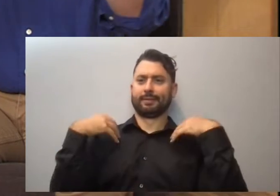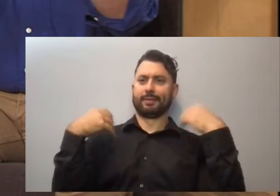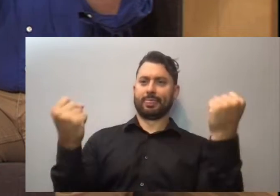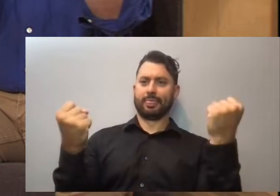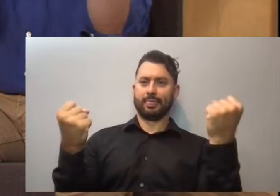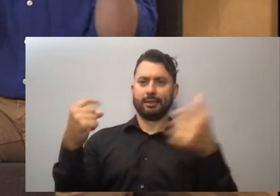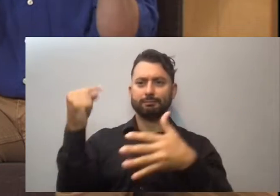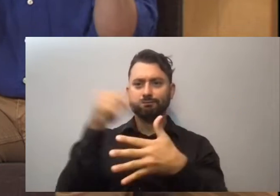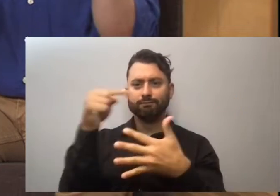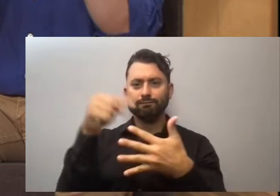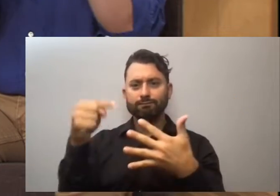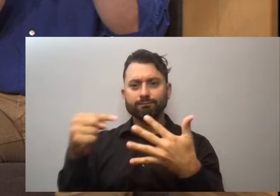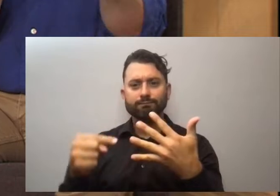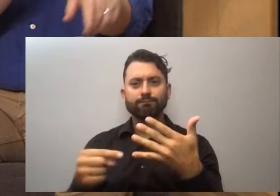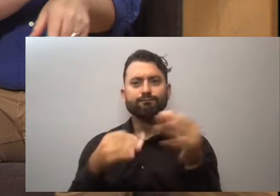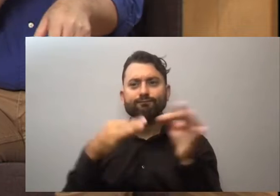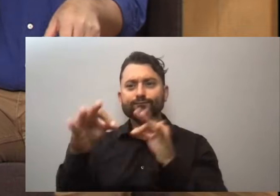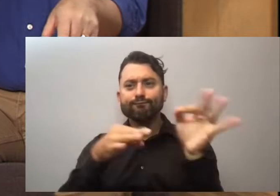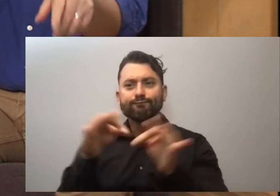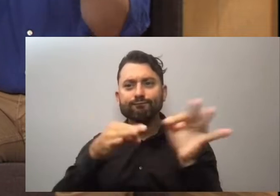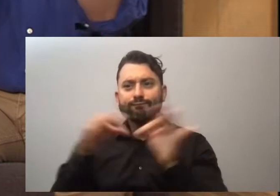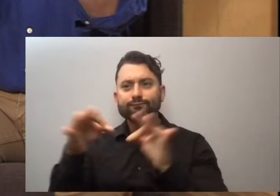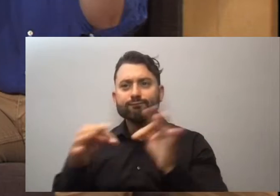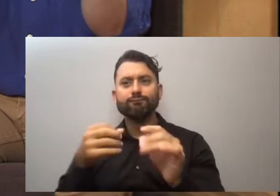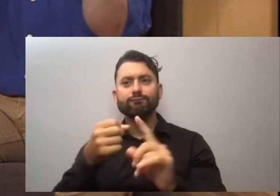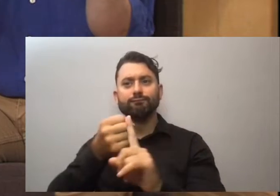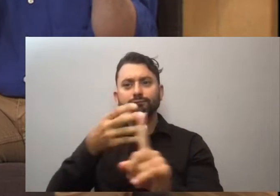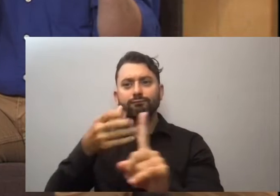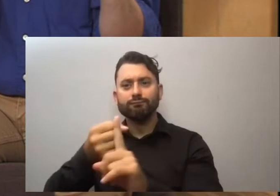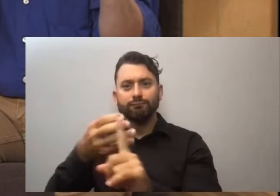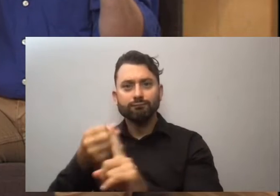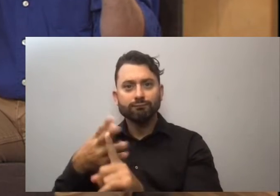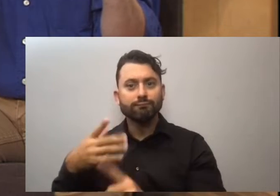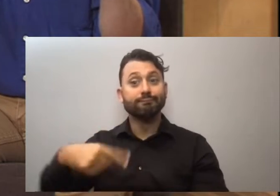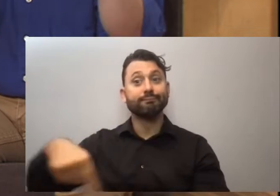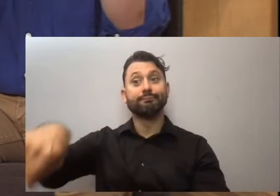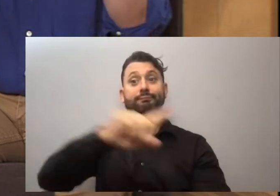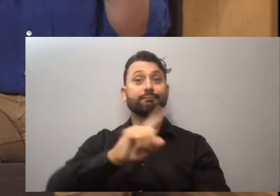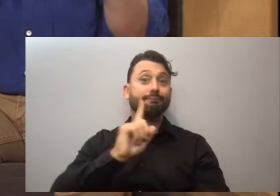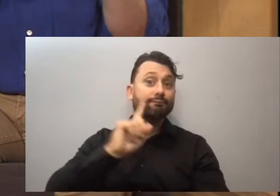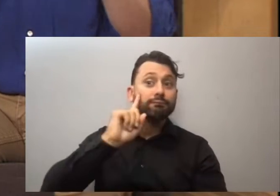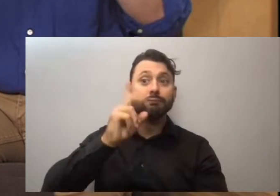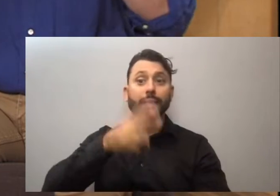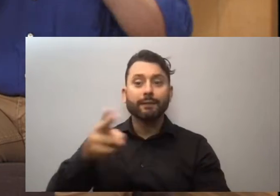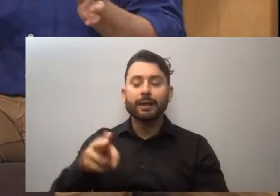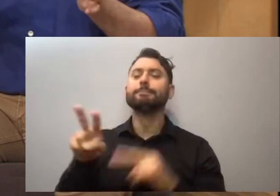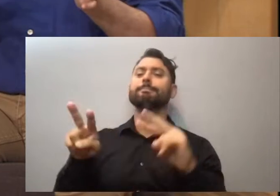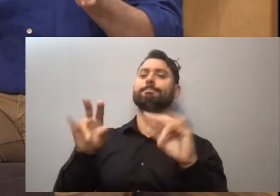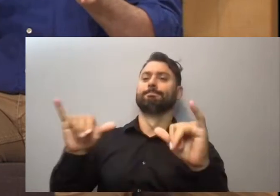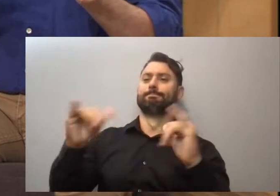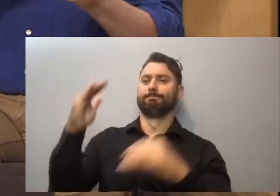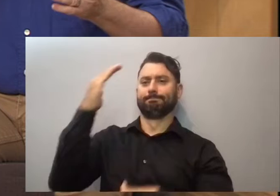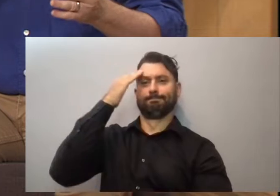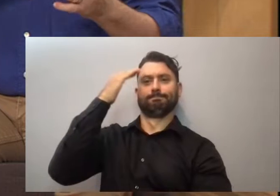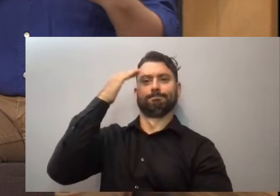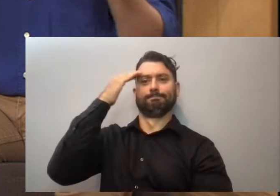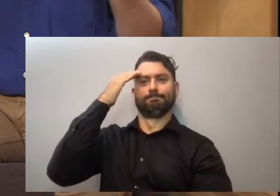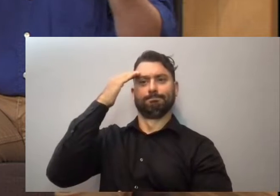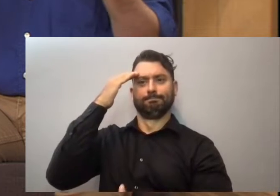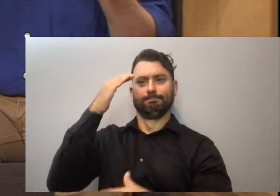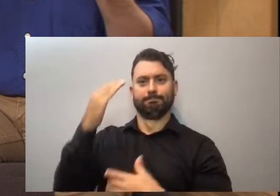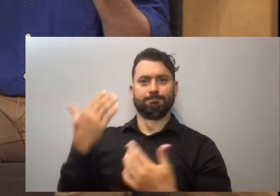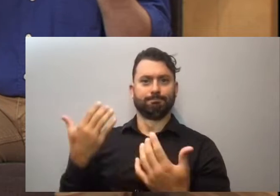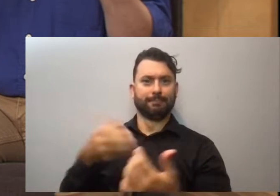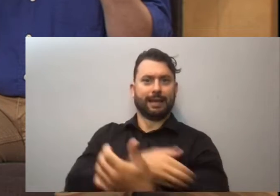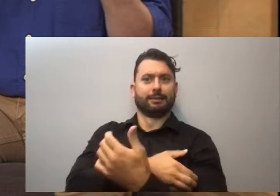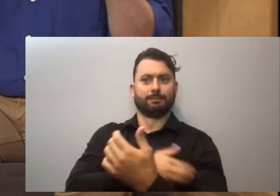discussing health issues with our deaf community so that we can feel empowered to make